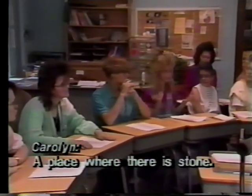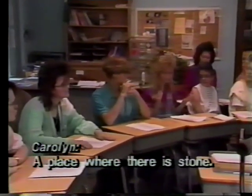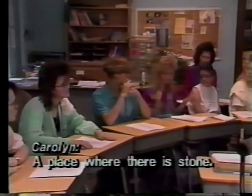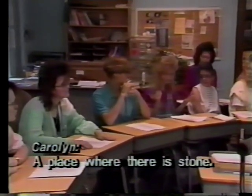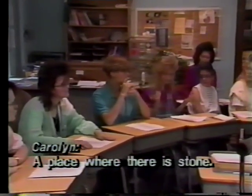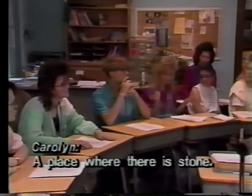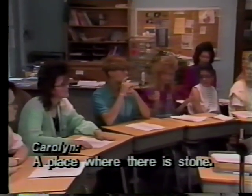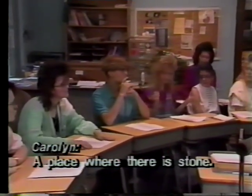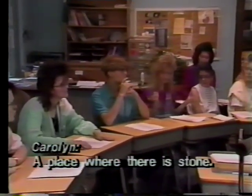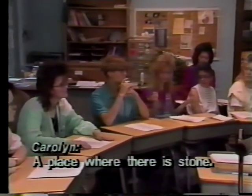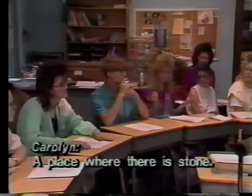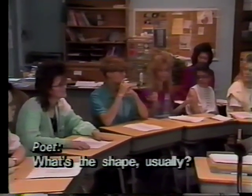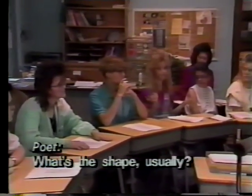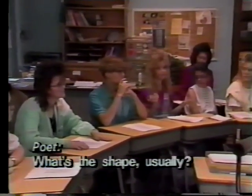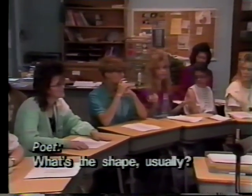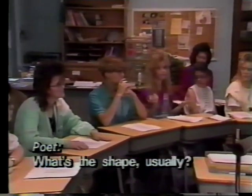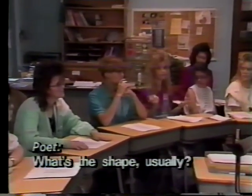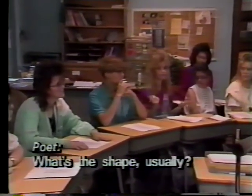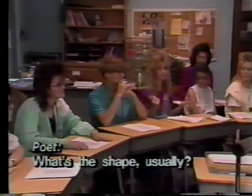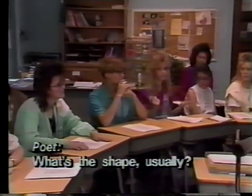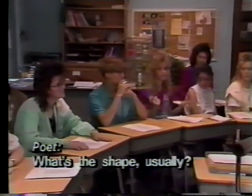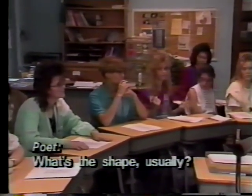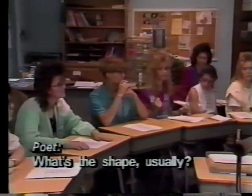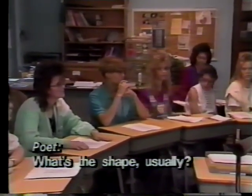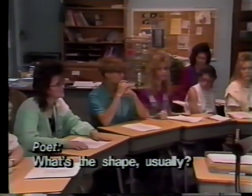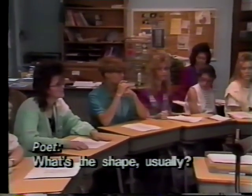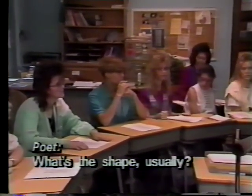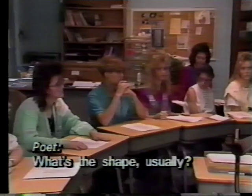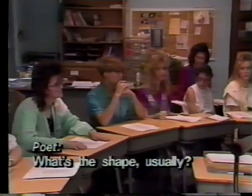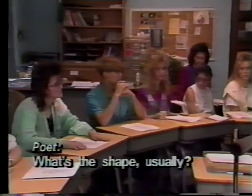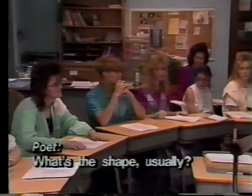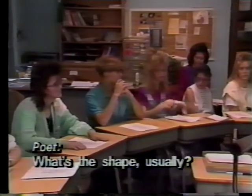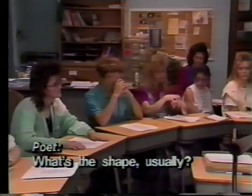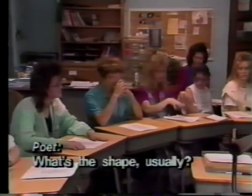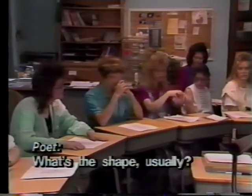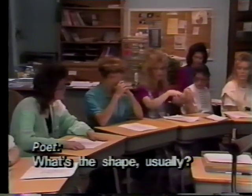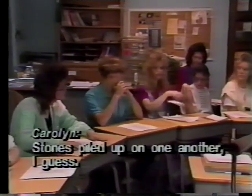What? Well, what's the shape usually?